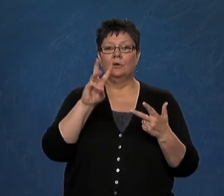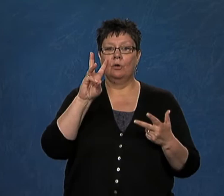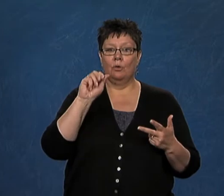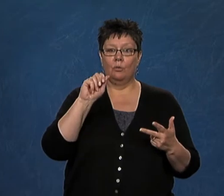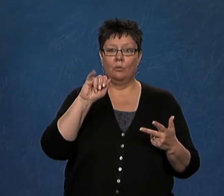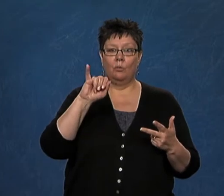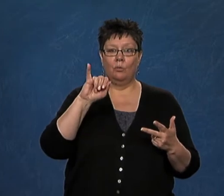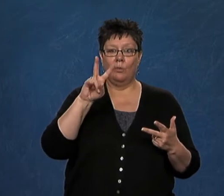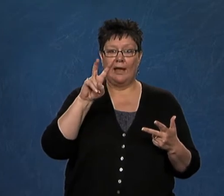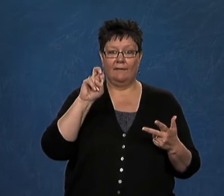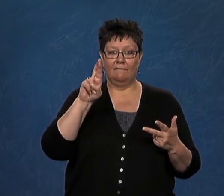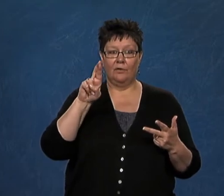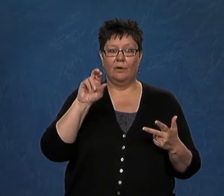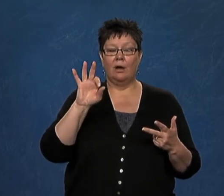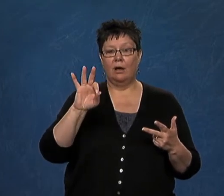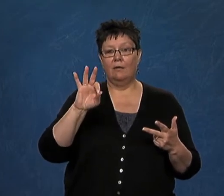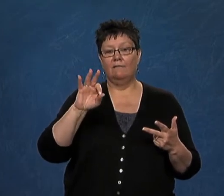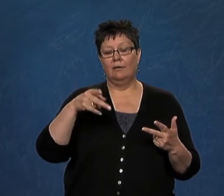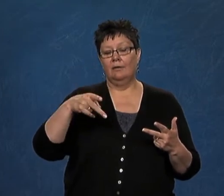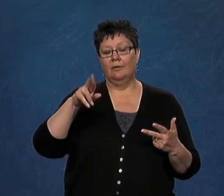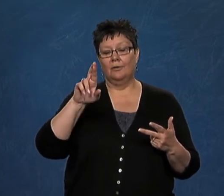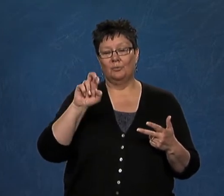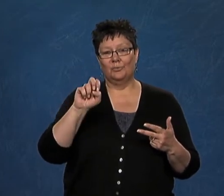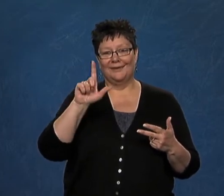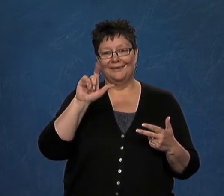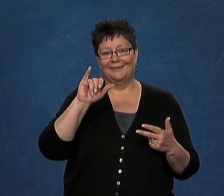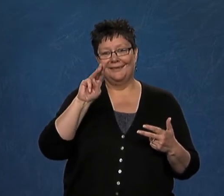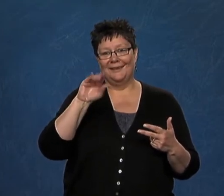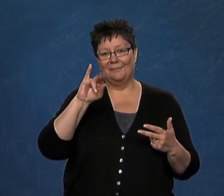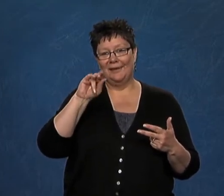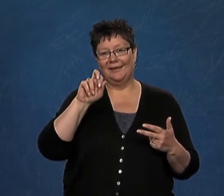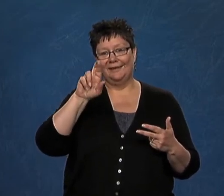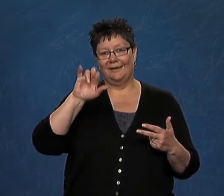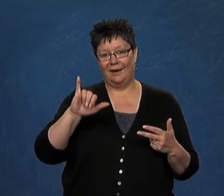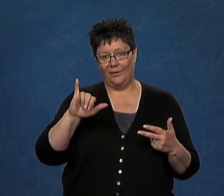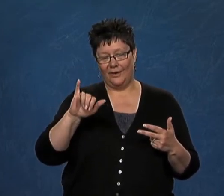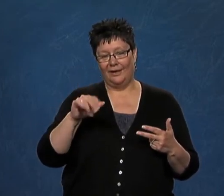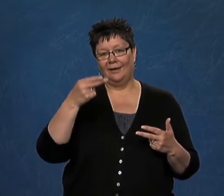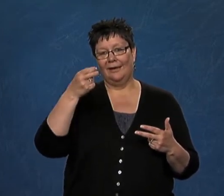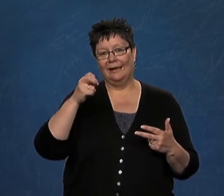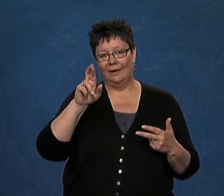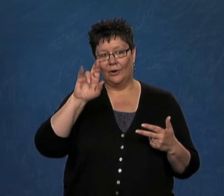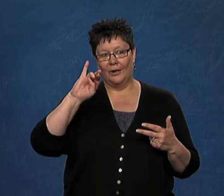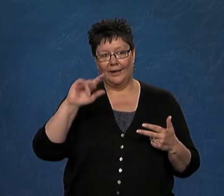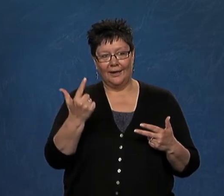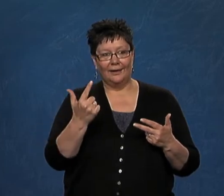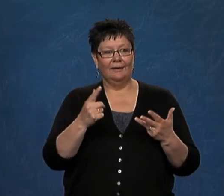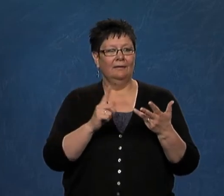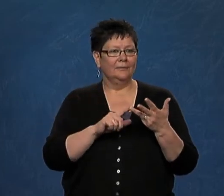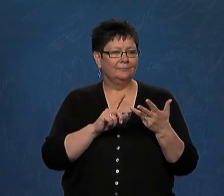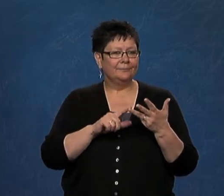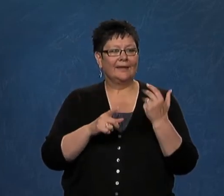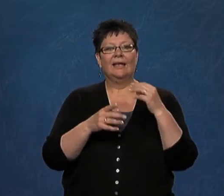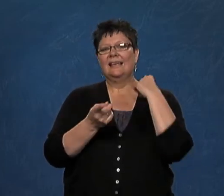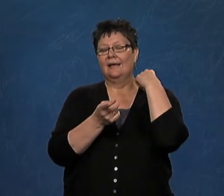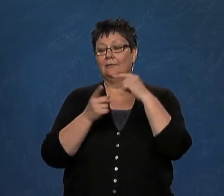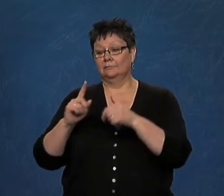appearance, arraignment, and the waiver of preliminary hearing proceedings. And then again,